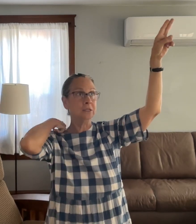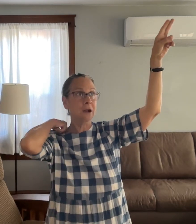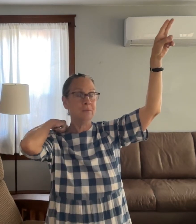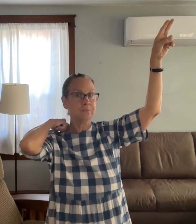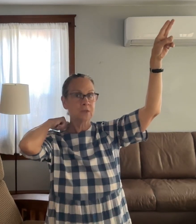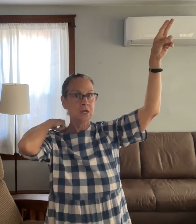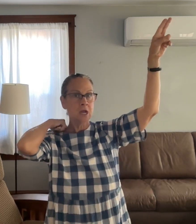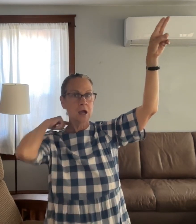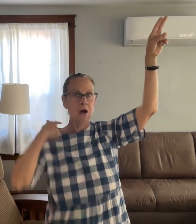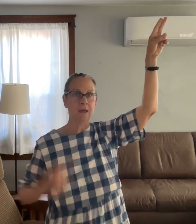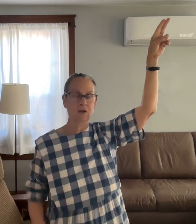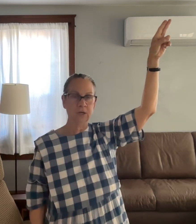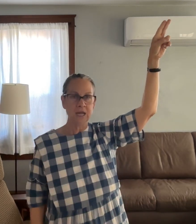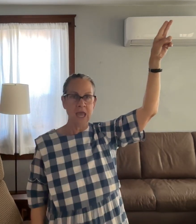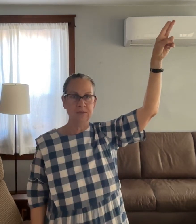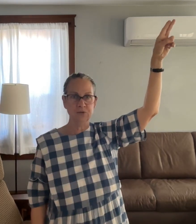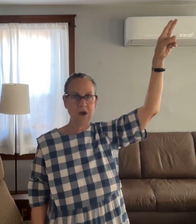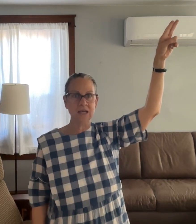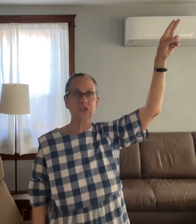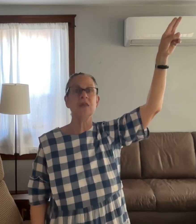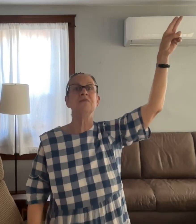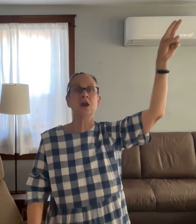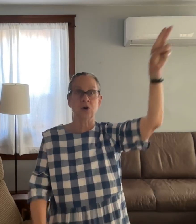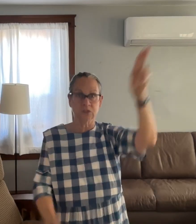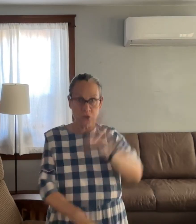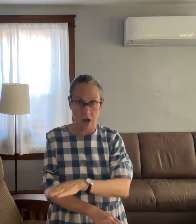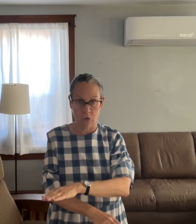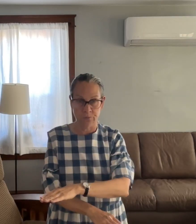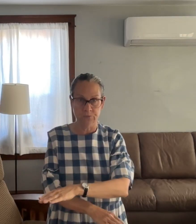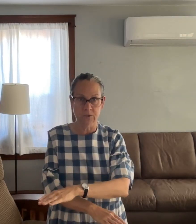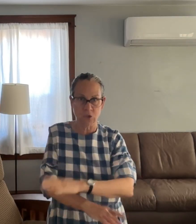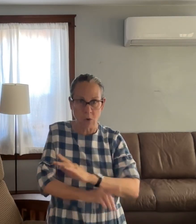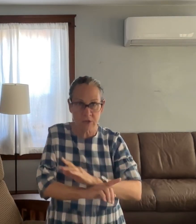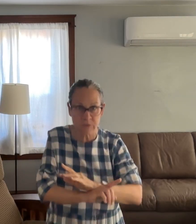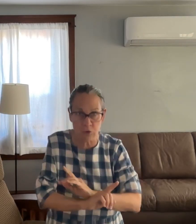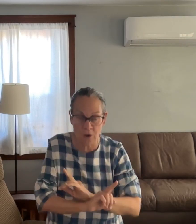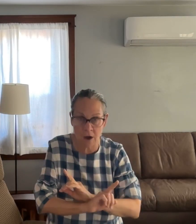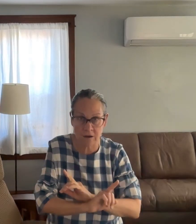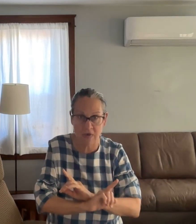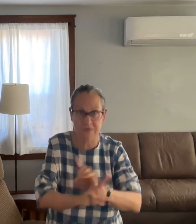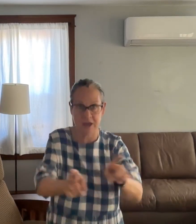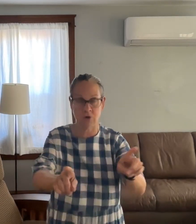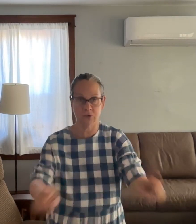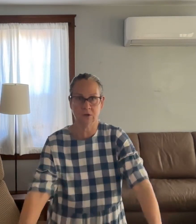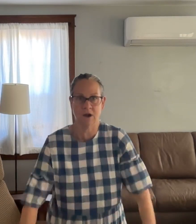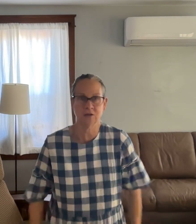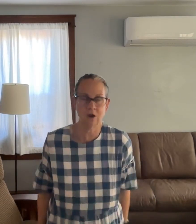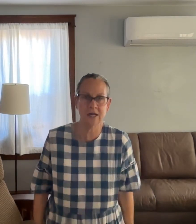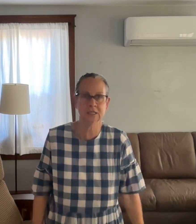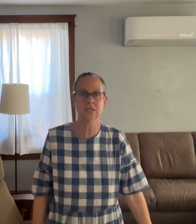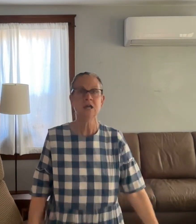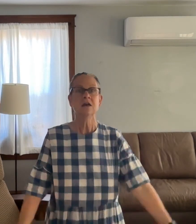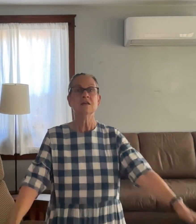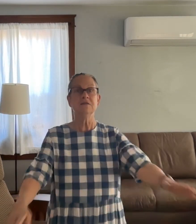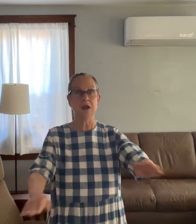God on that one. And then rest, there's no. So you always move on theirs. All right, try that again.